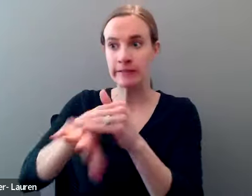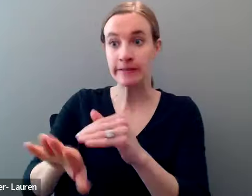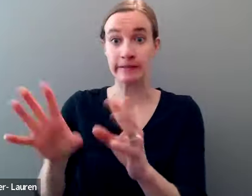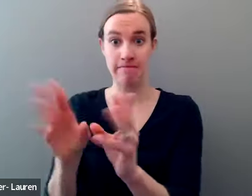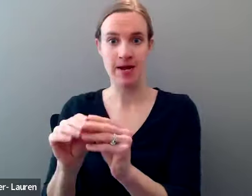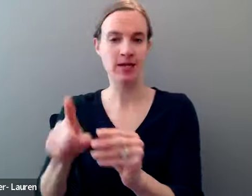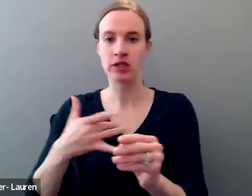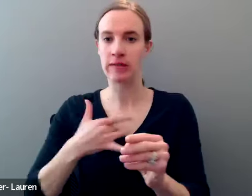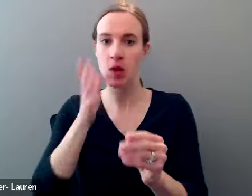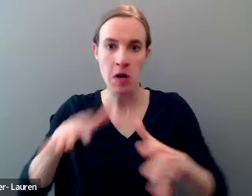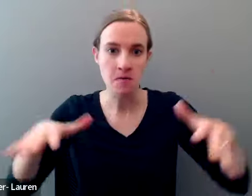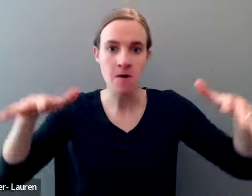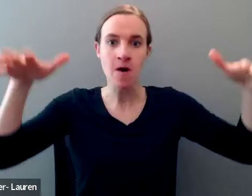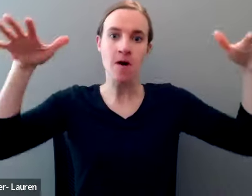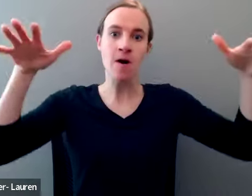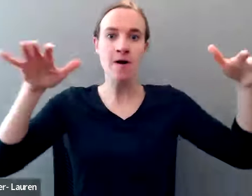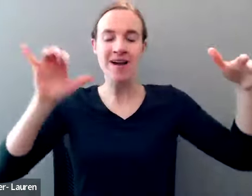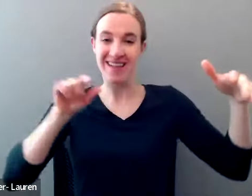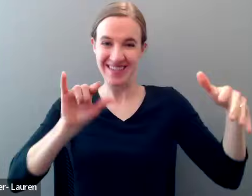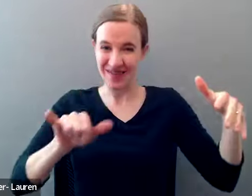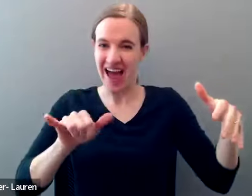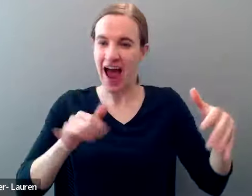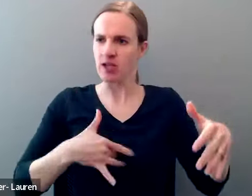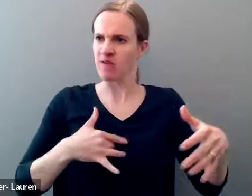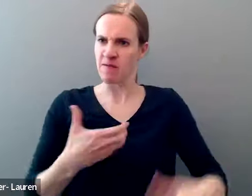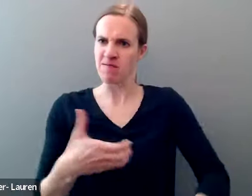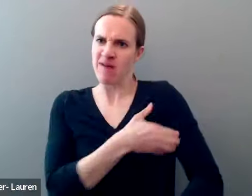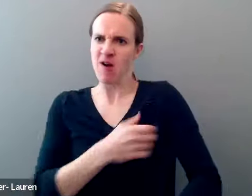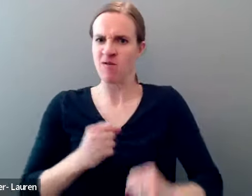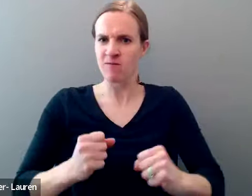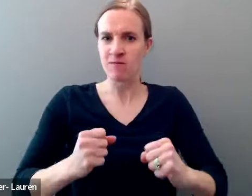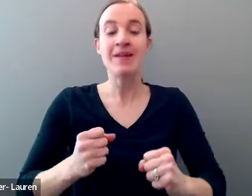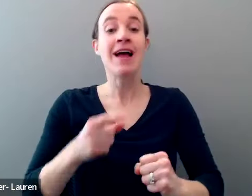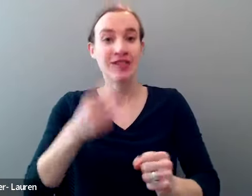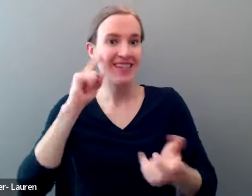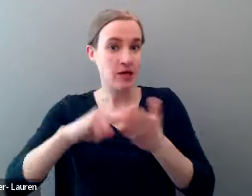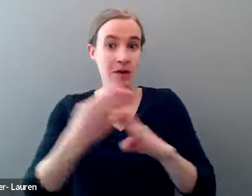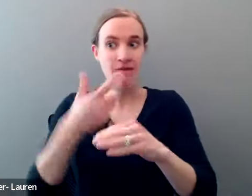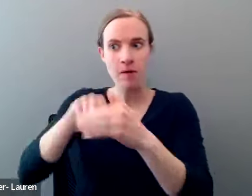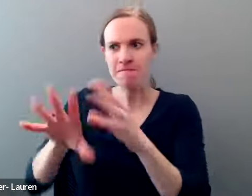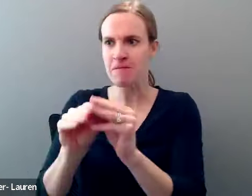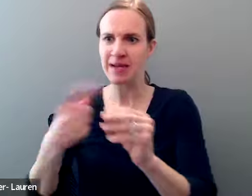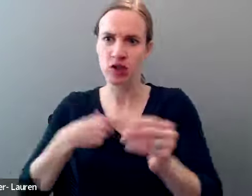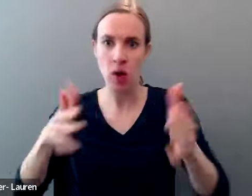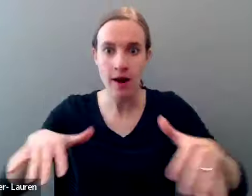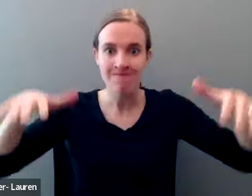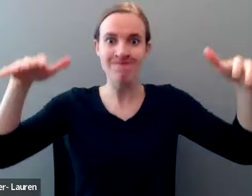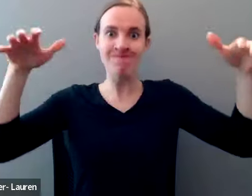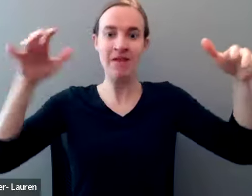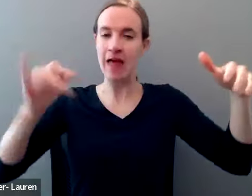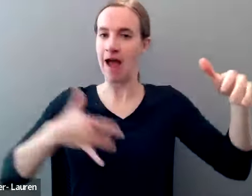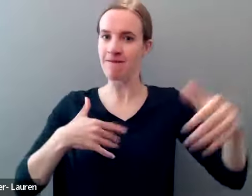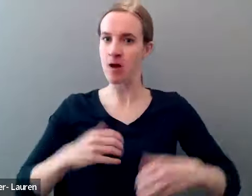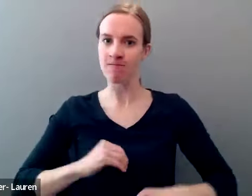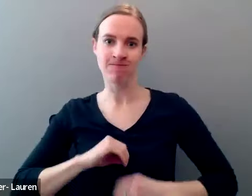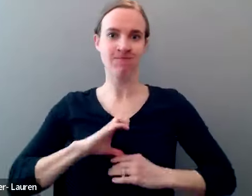powerful. And she like intentionally does it before a meeting. So I just love that. And so thinking about ways that you